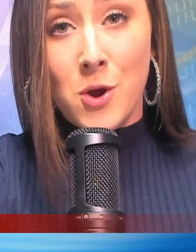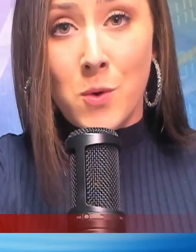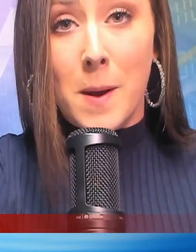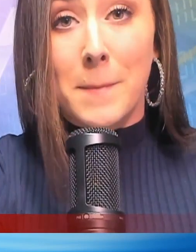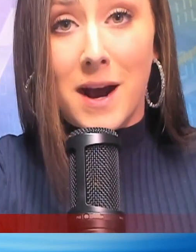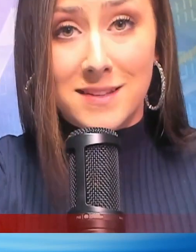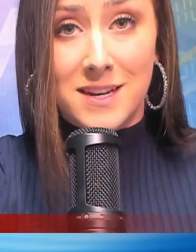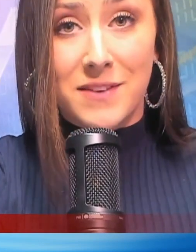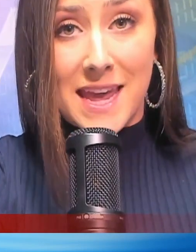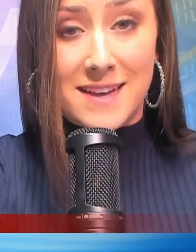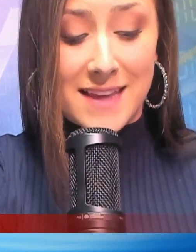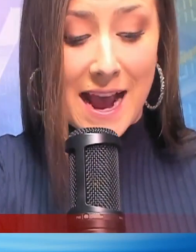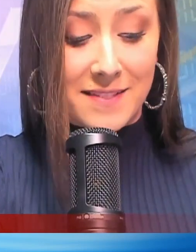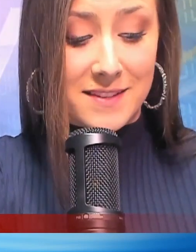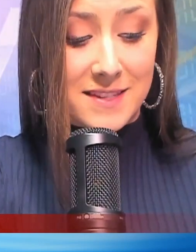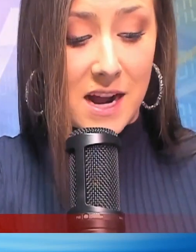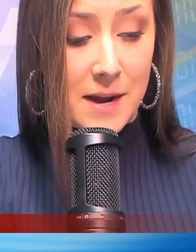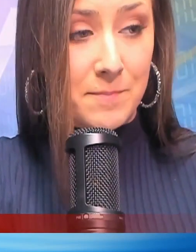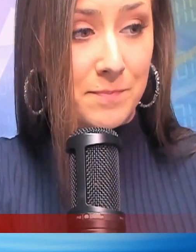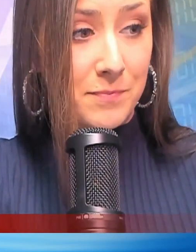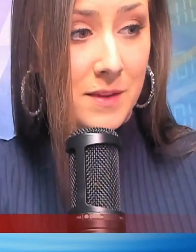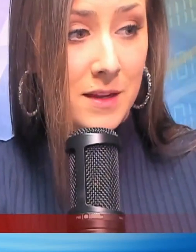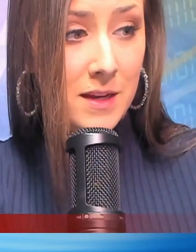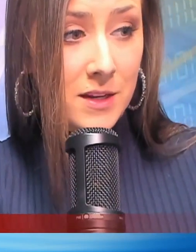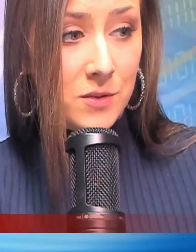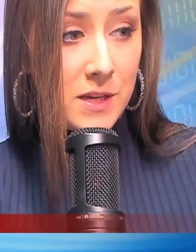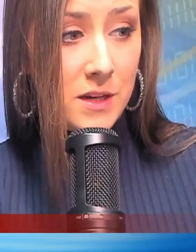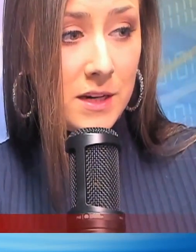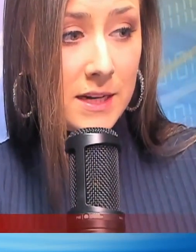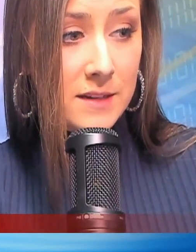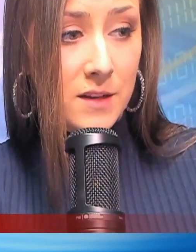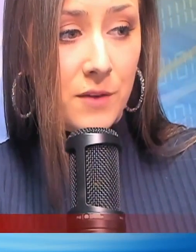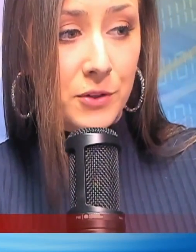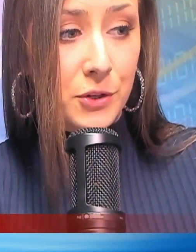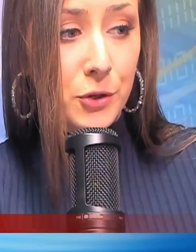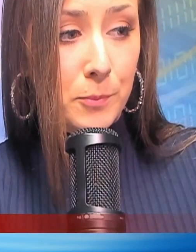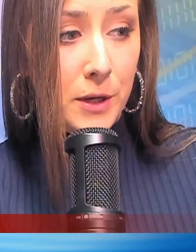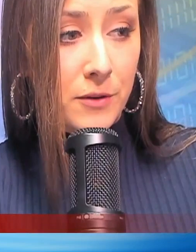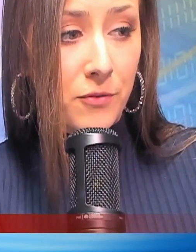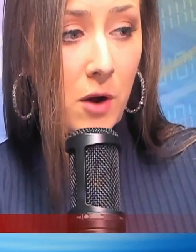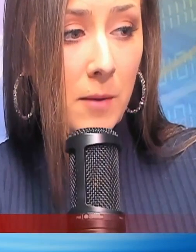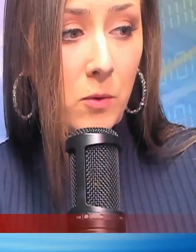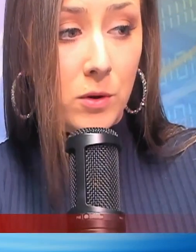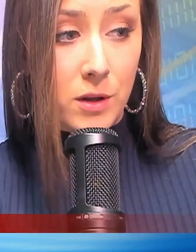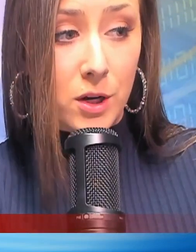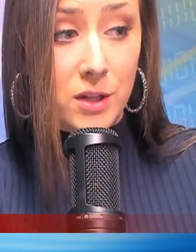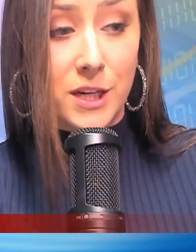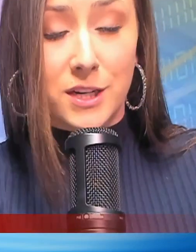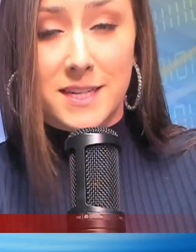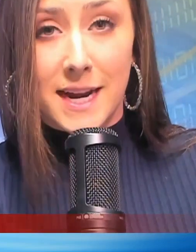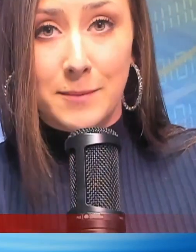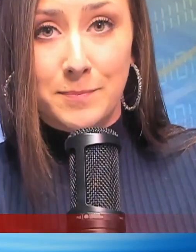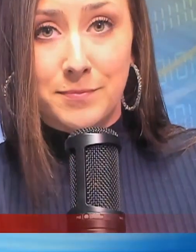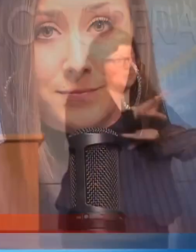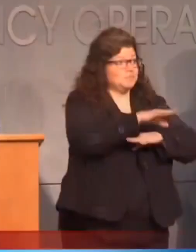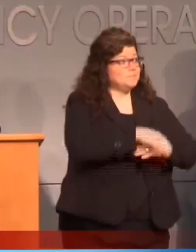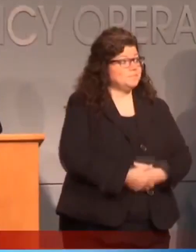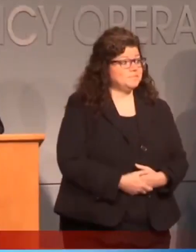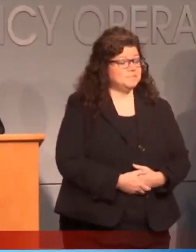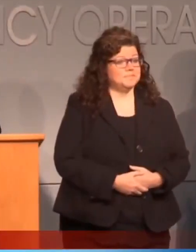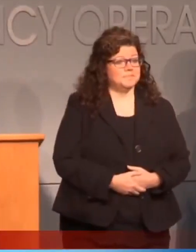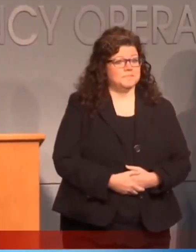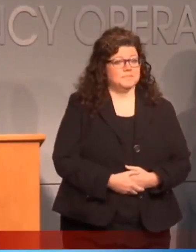a known positive case at this time. Here is Governor Cooper from earlier today.